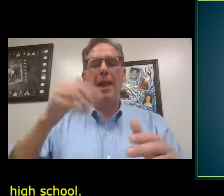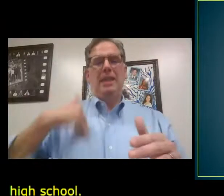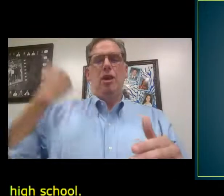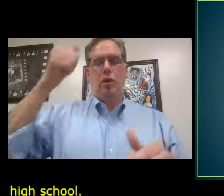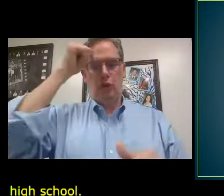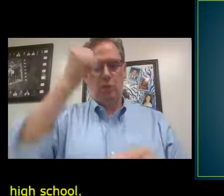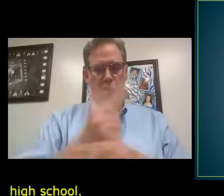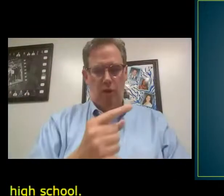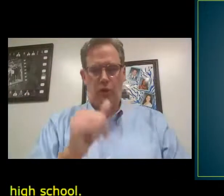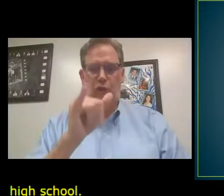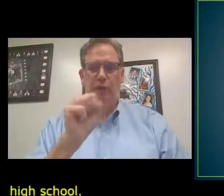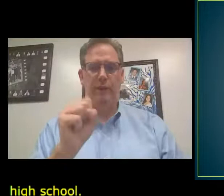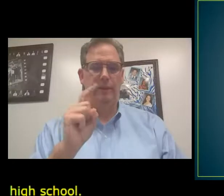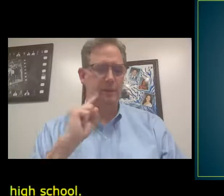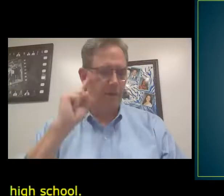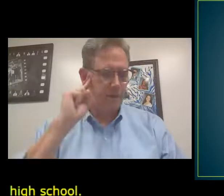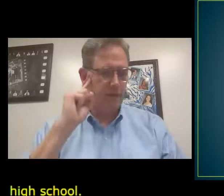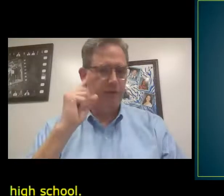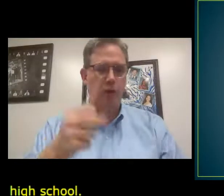Before that,